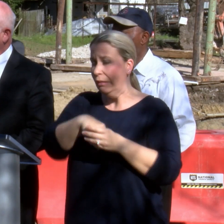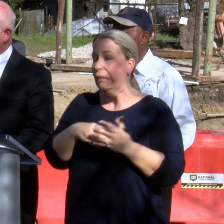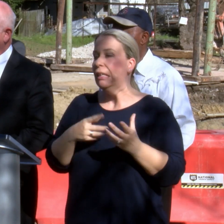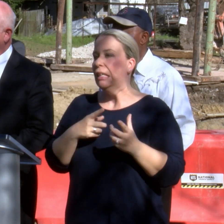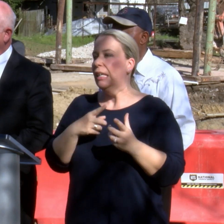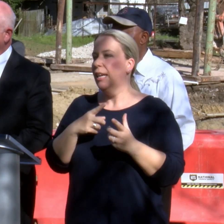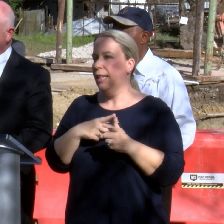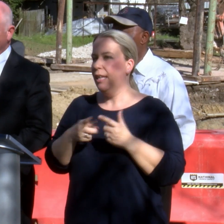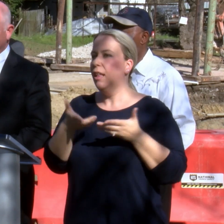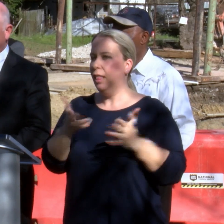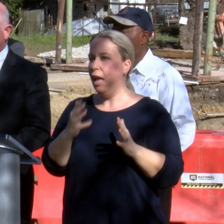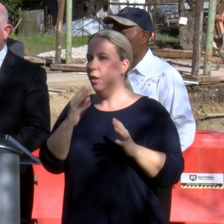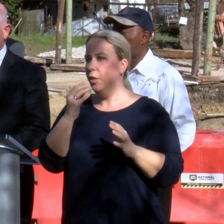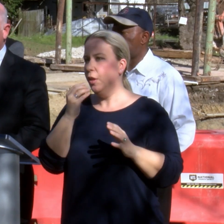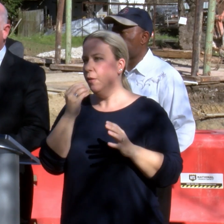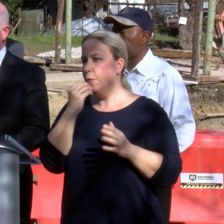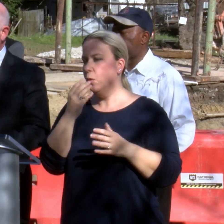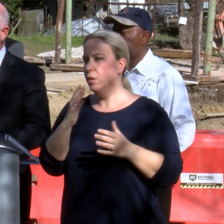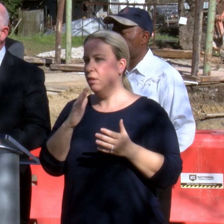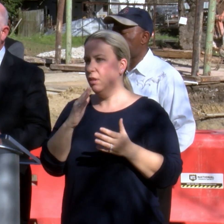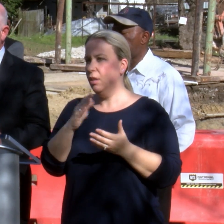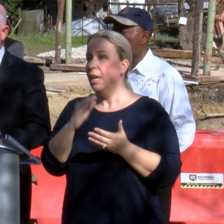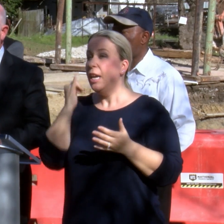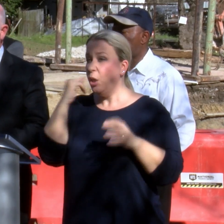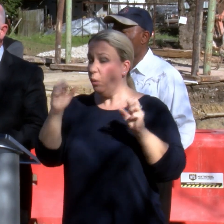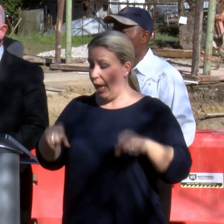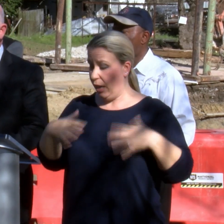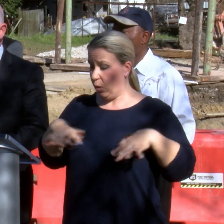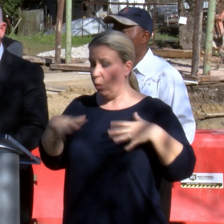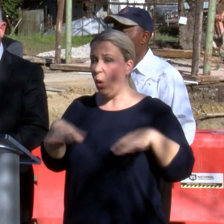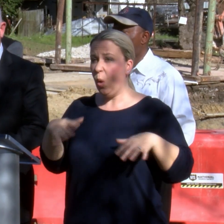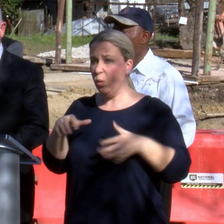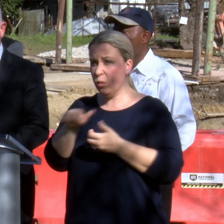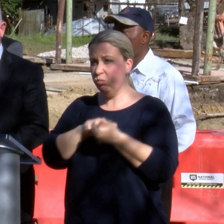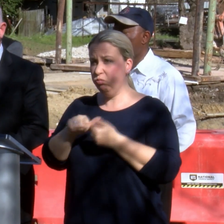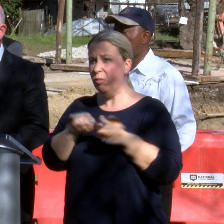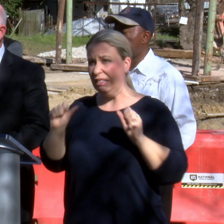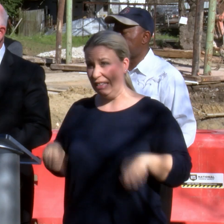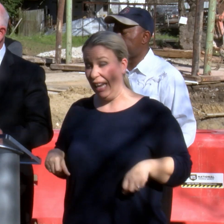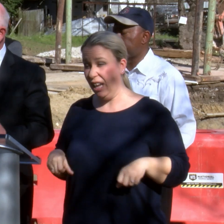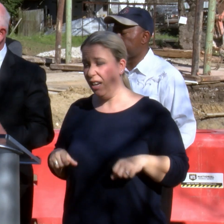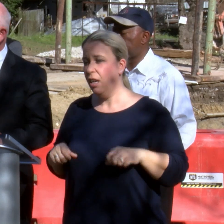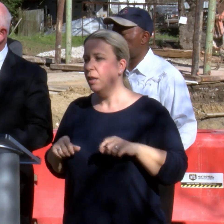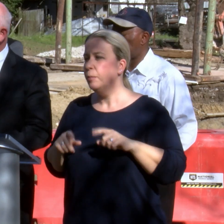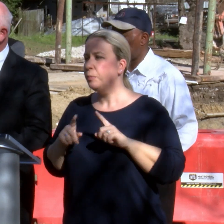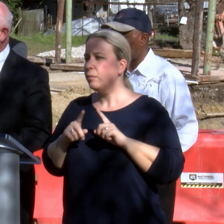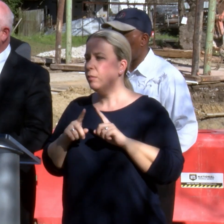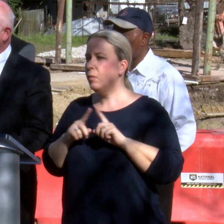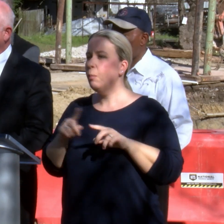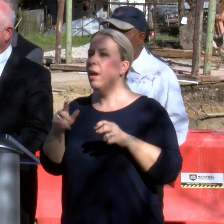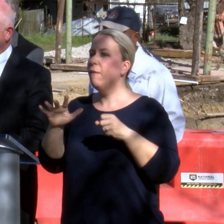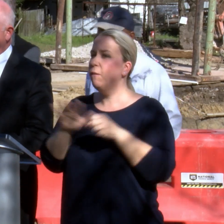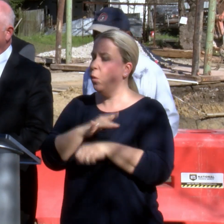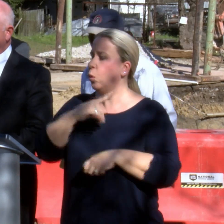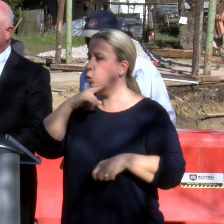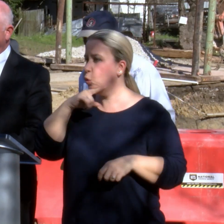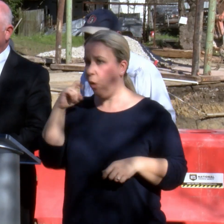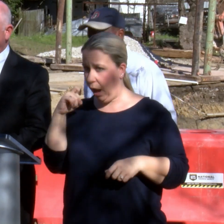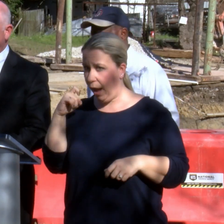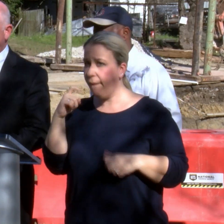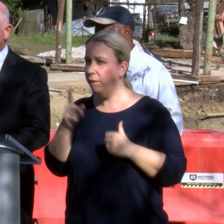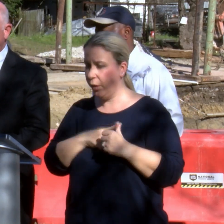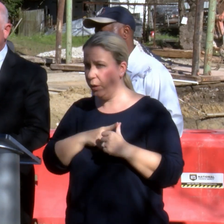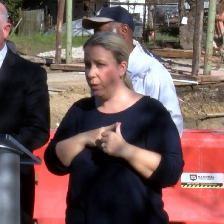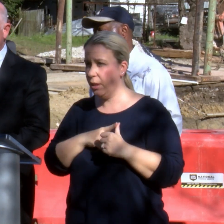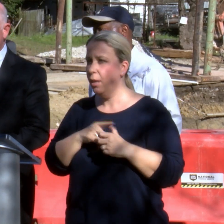cook all the way through. The water is okay for washing your clothes. Just make sure that they come to a full dry in the dryer cycle, and those